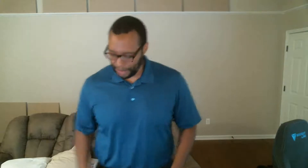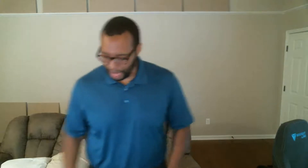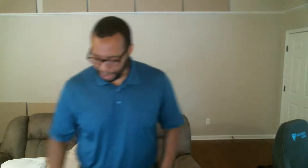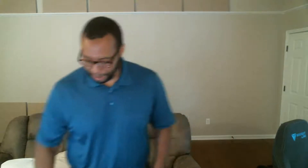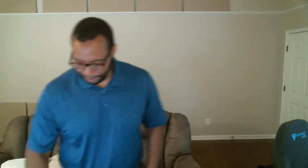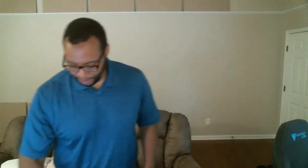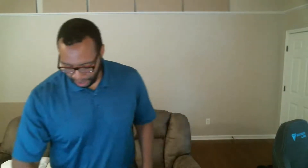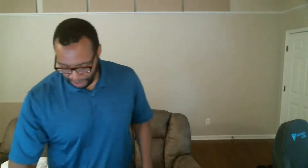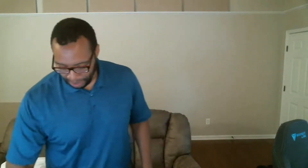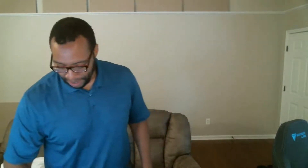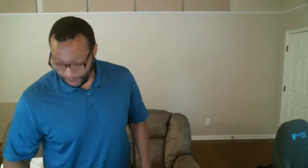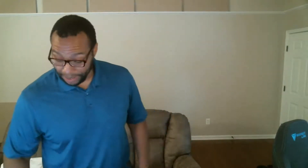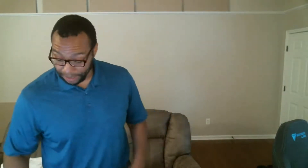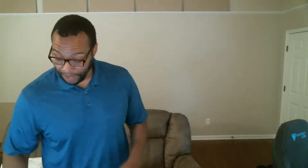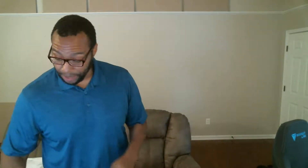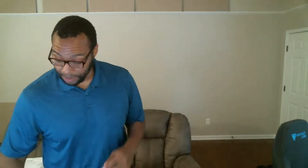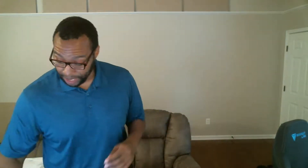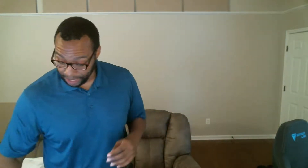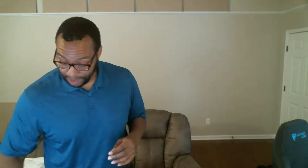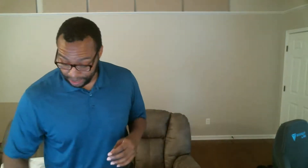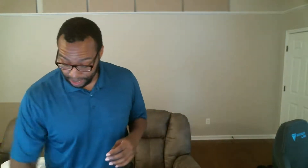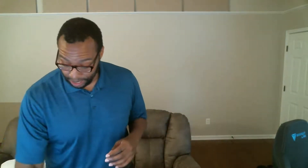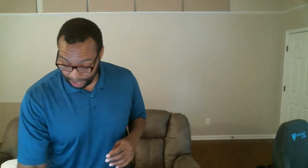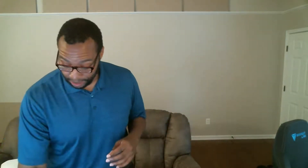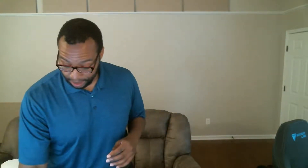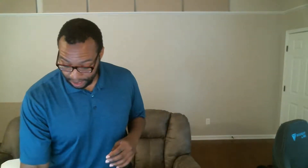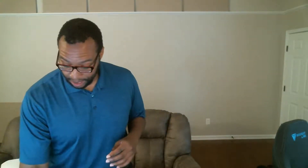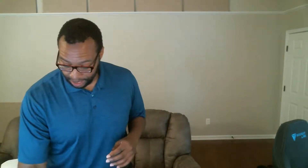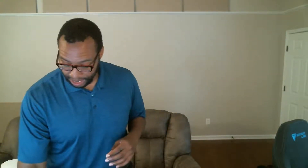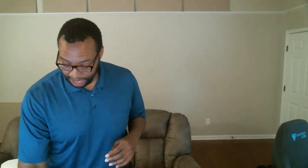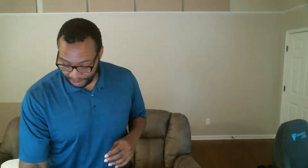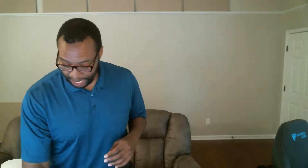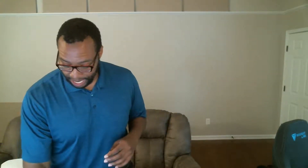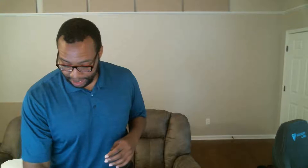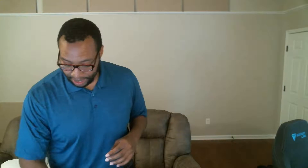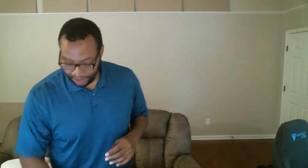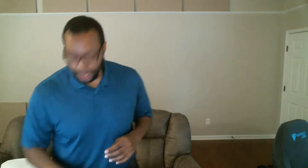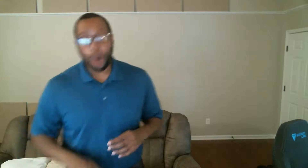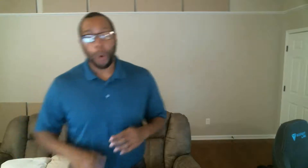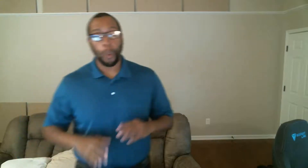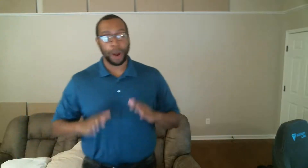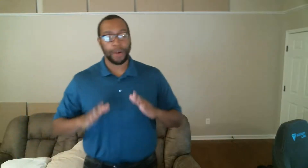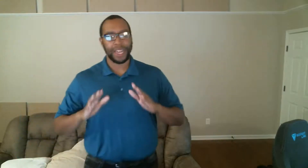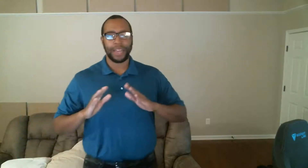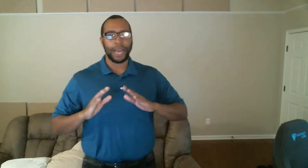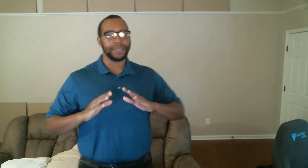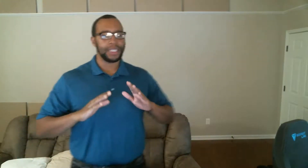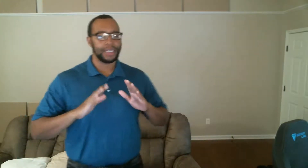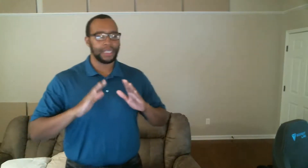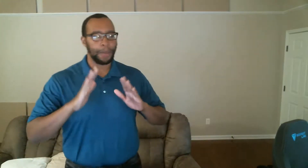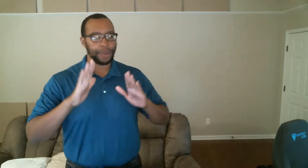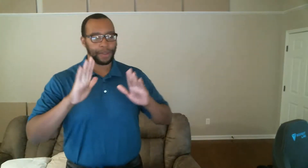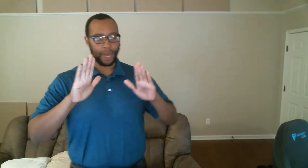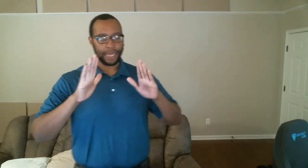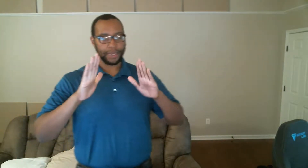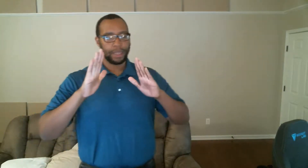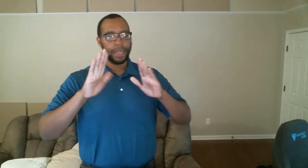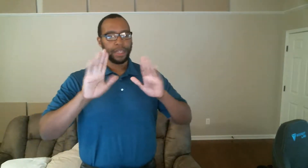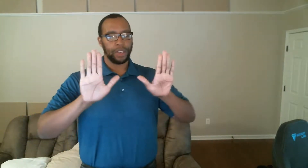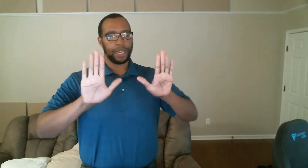bother. All right, we're gonna have some fun with some sentences today now, because you got some signs in you. Worried, I've seen this a couple of ways. So you can